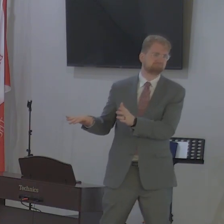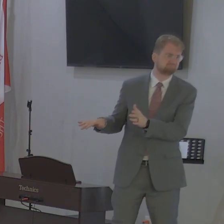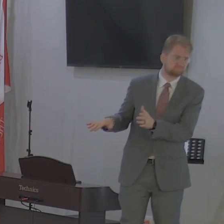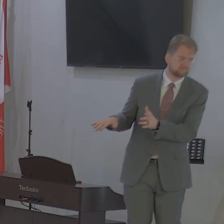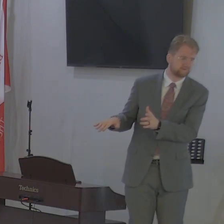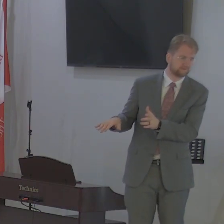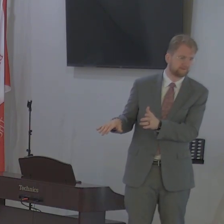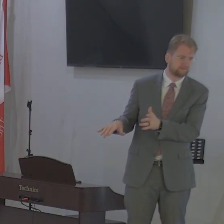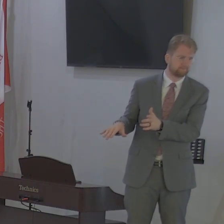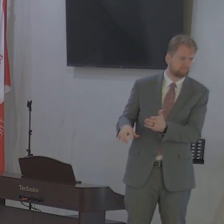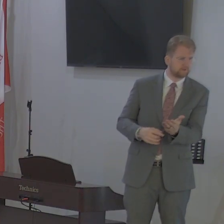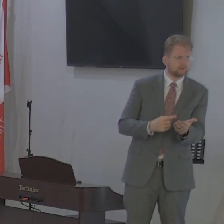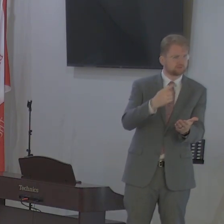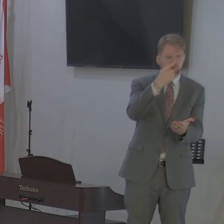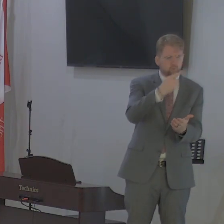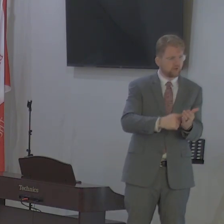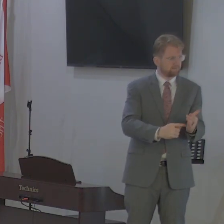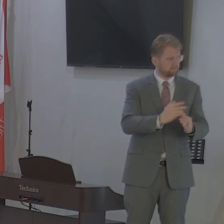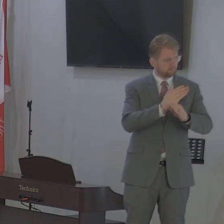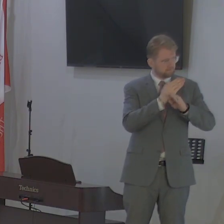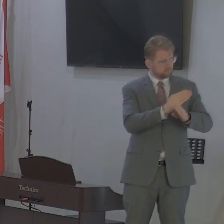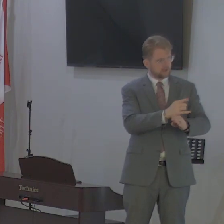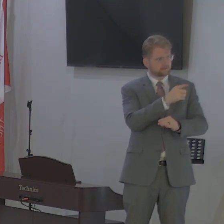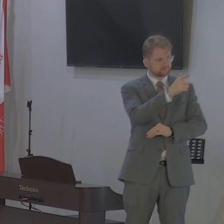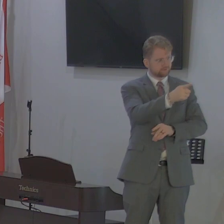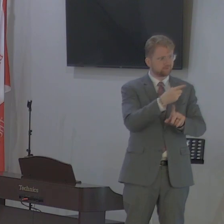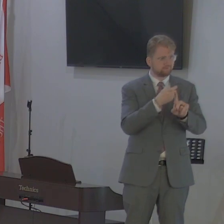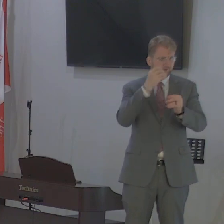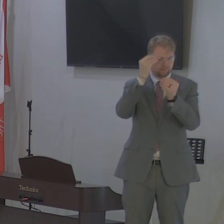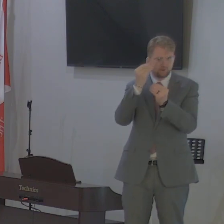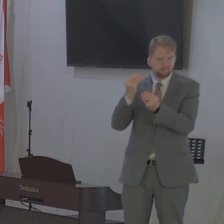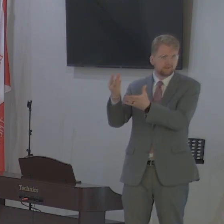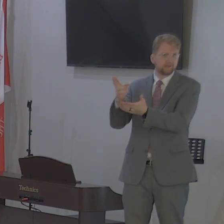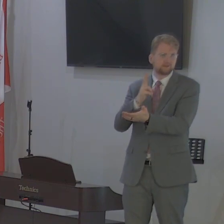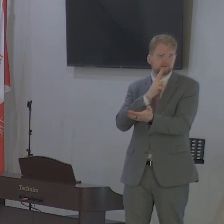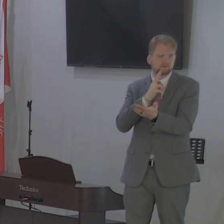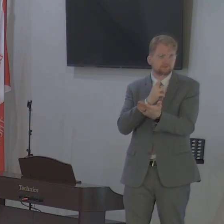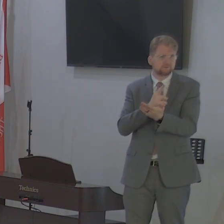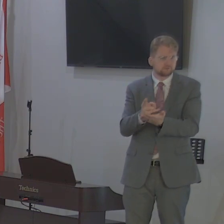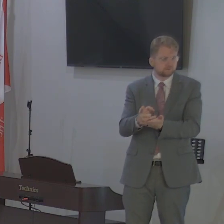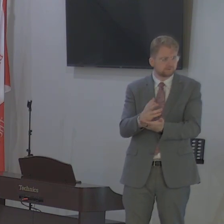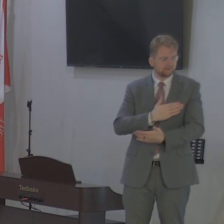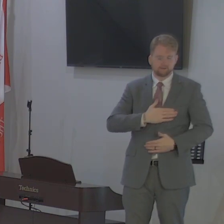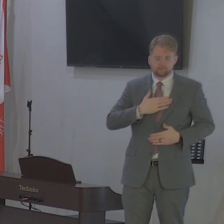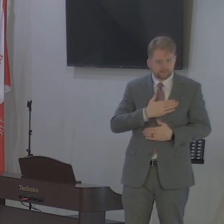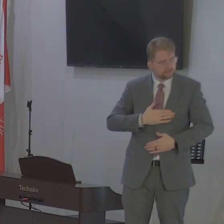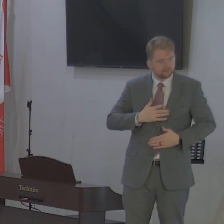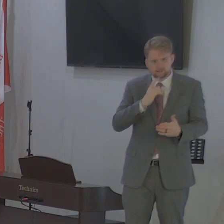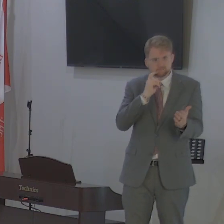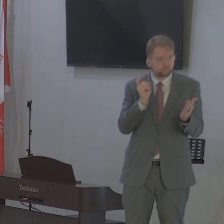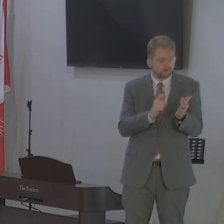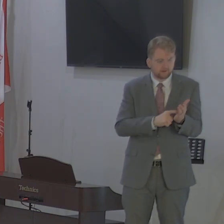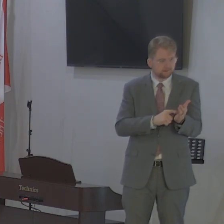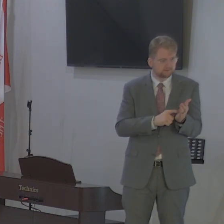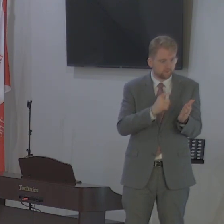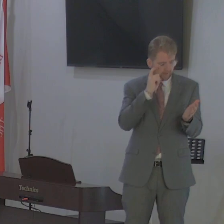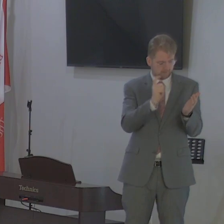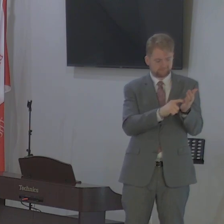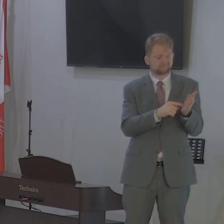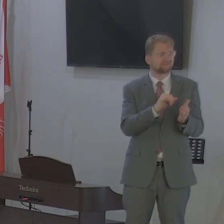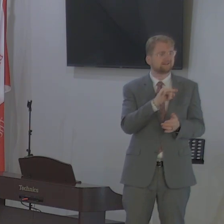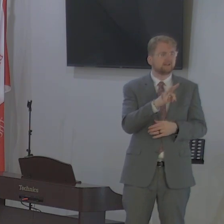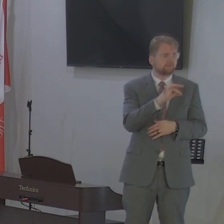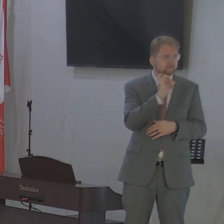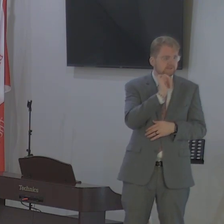what hinders you from obeying the truth, please recognize this, please. If it's not from above, if